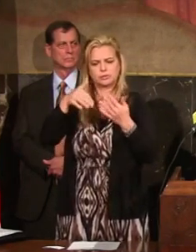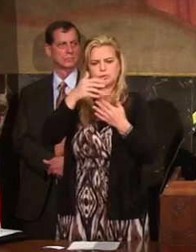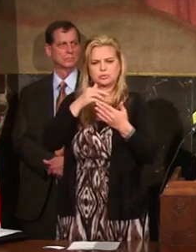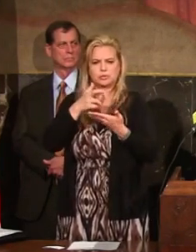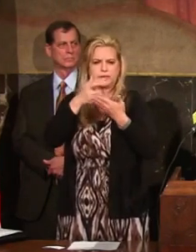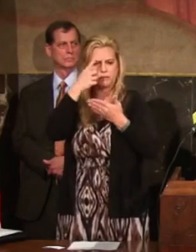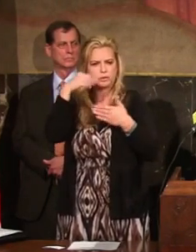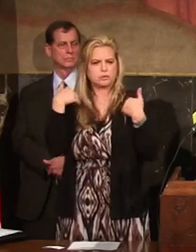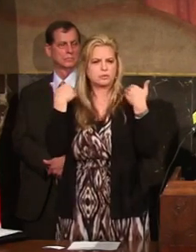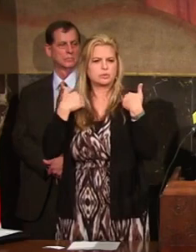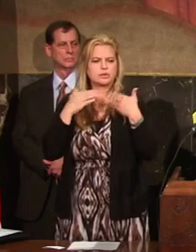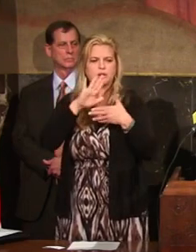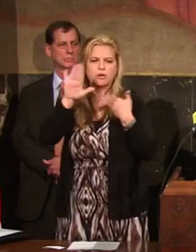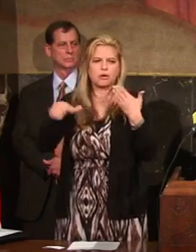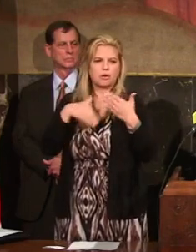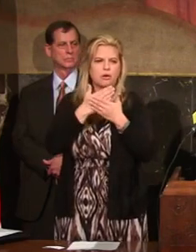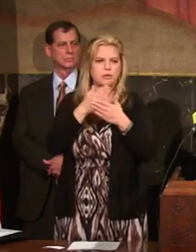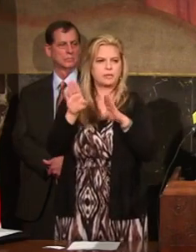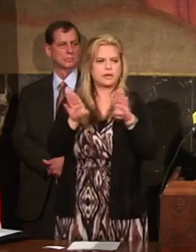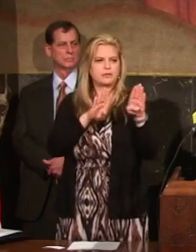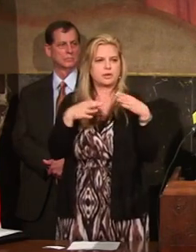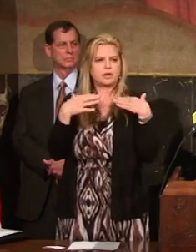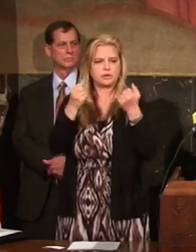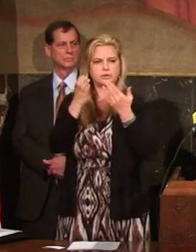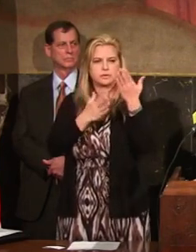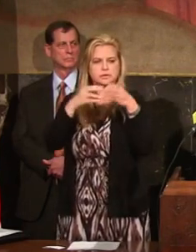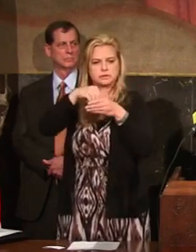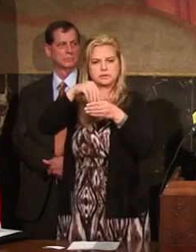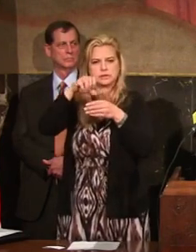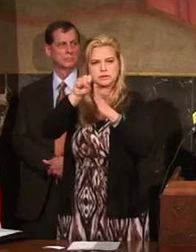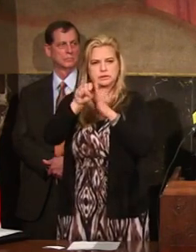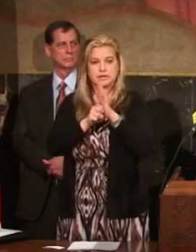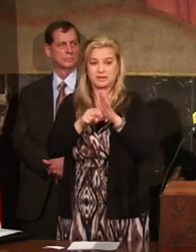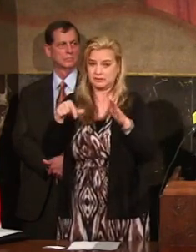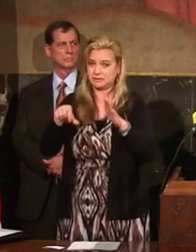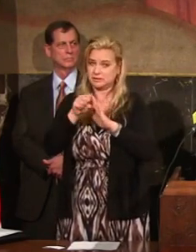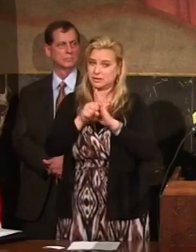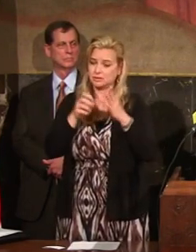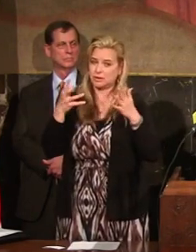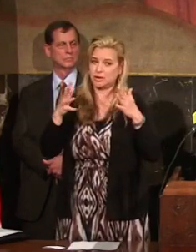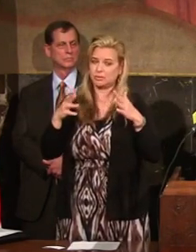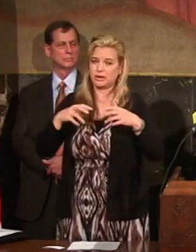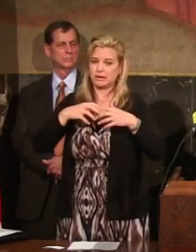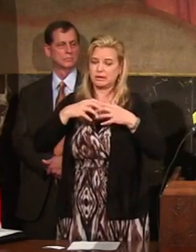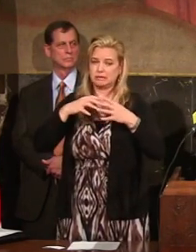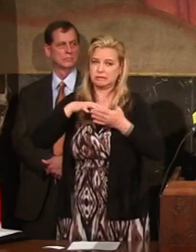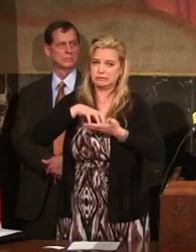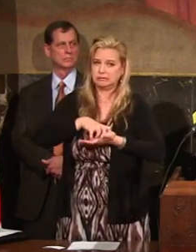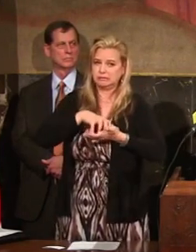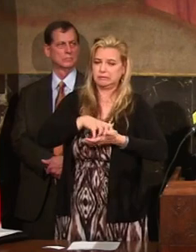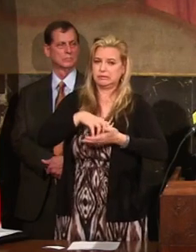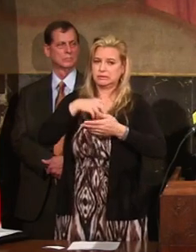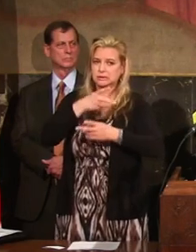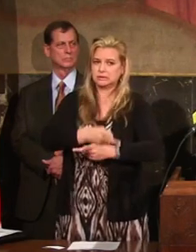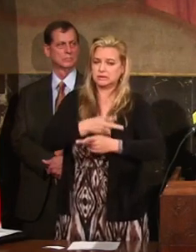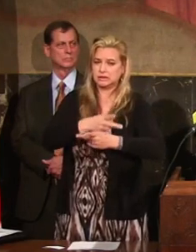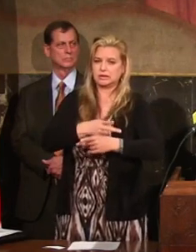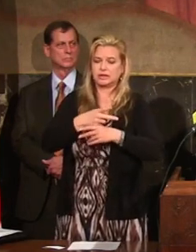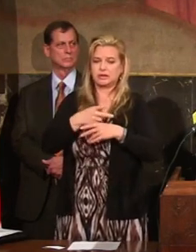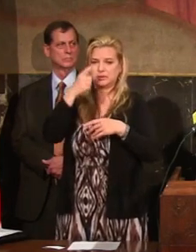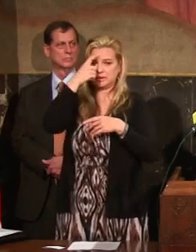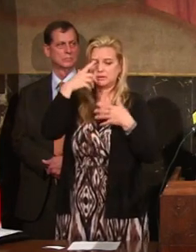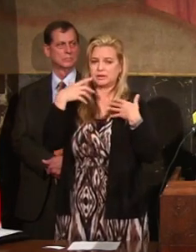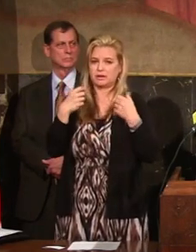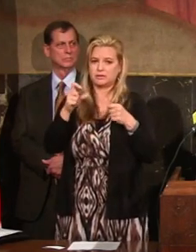and virtually all behavioral health services in a state that is already compromised in its ability to take care of the mental health needs of